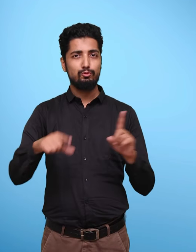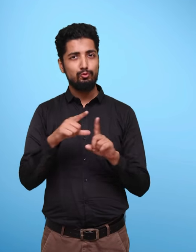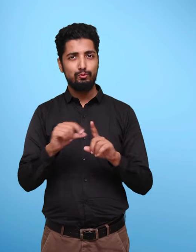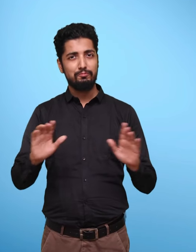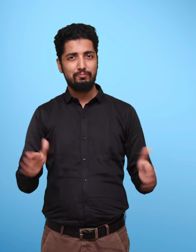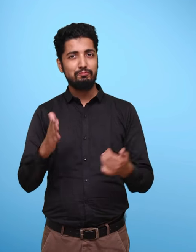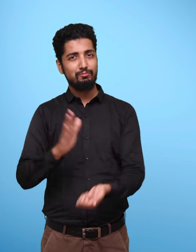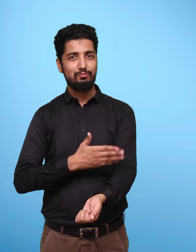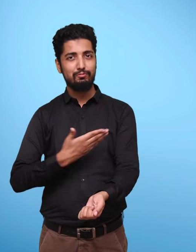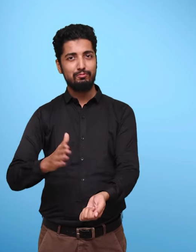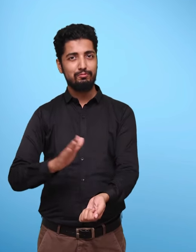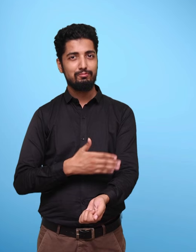Let us sing.